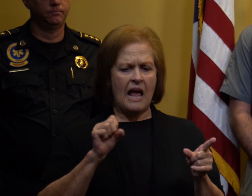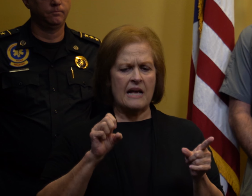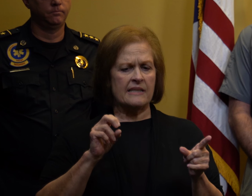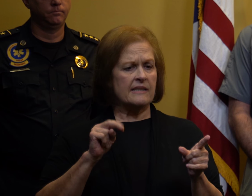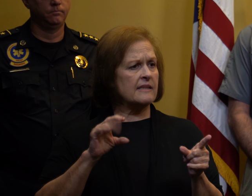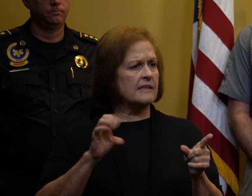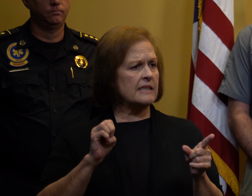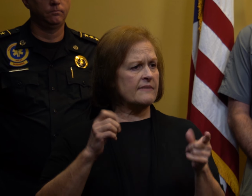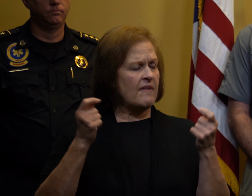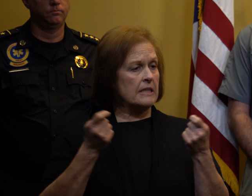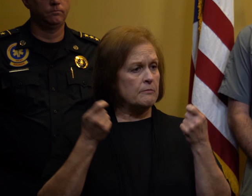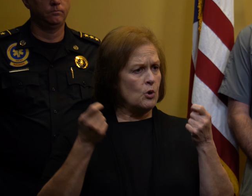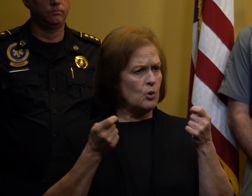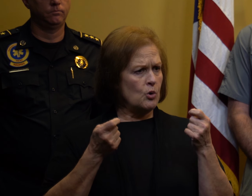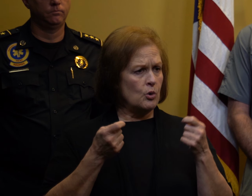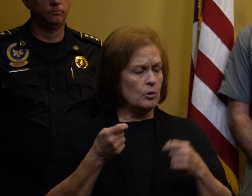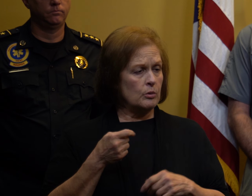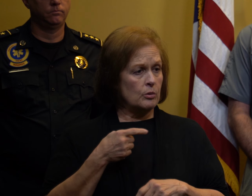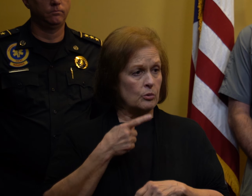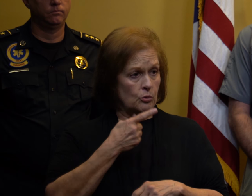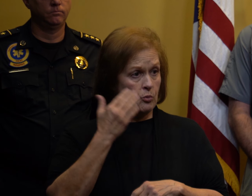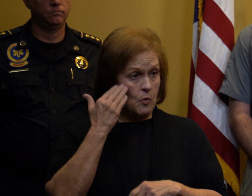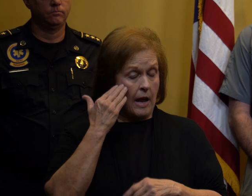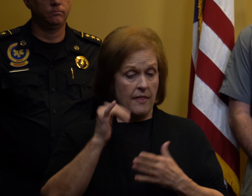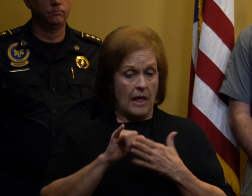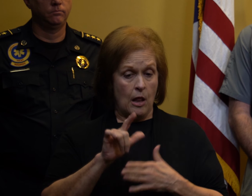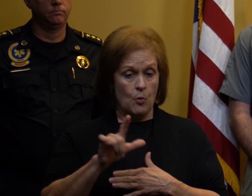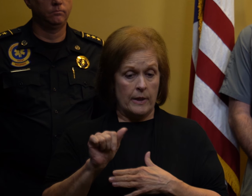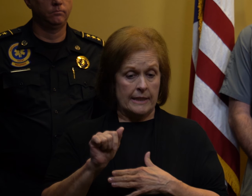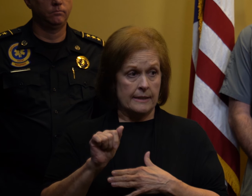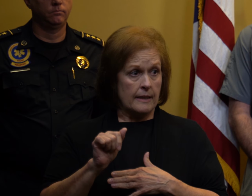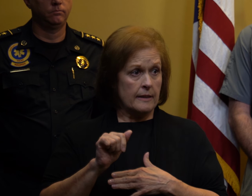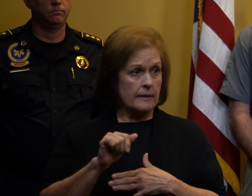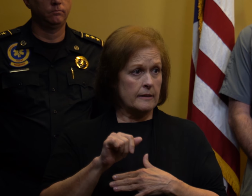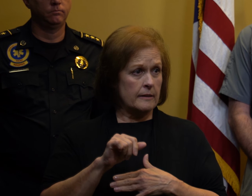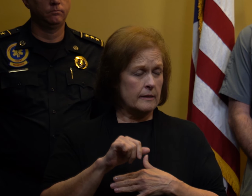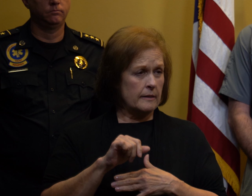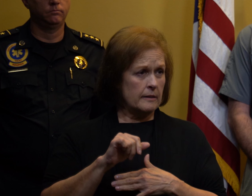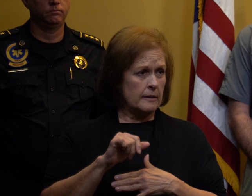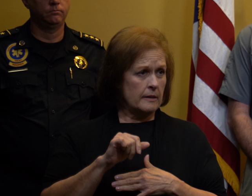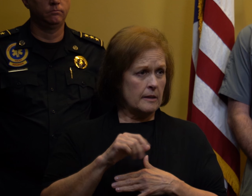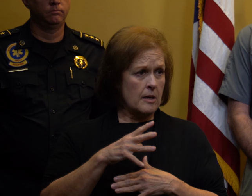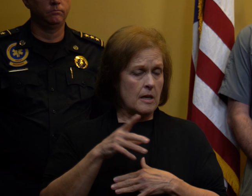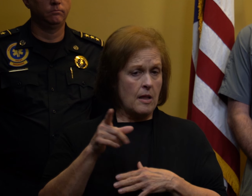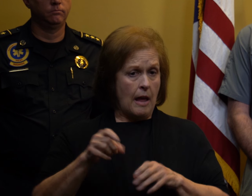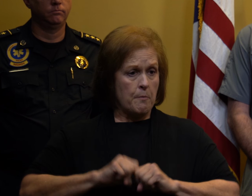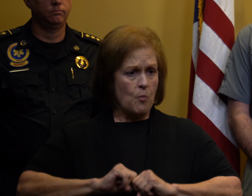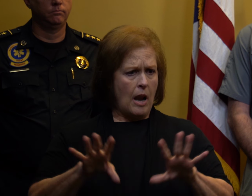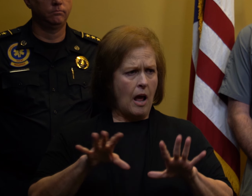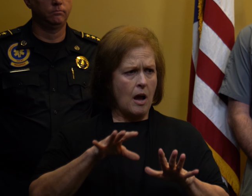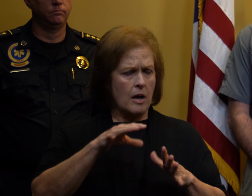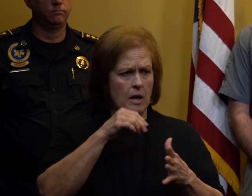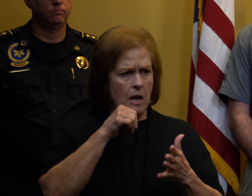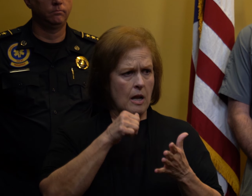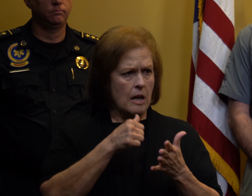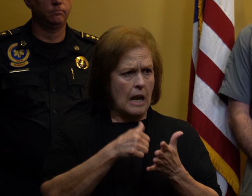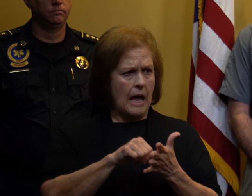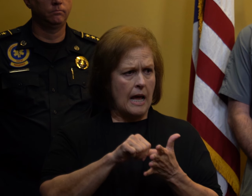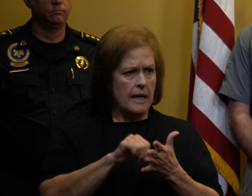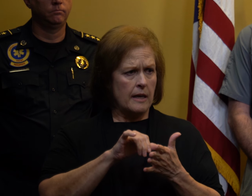Mayor. So I'm sure you're aware that the Louisiana NAACP put out a letter and urging